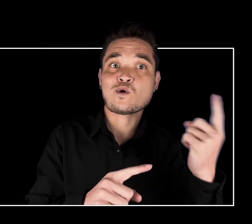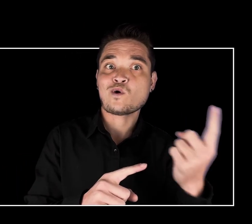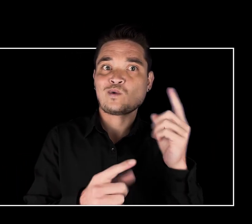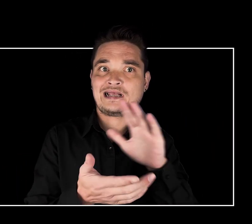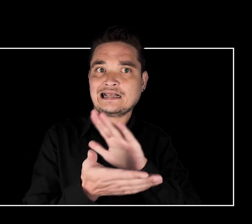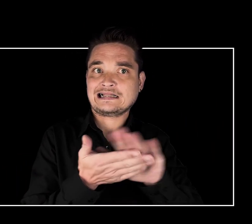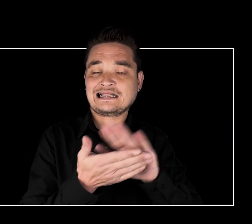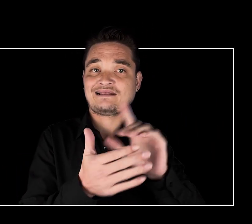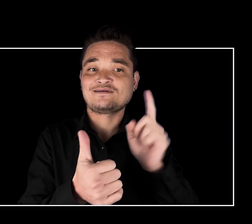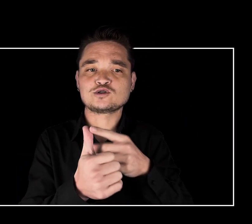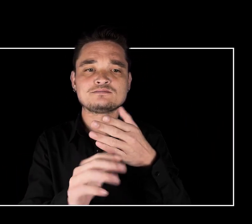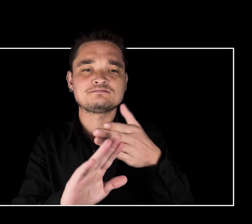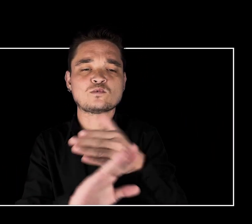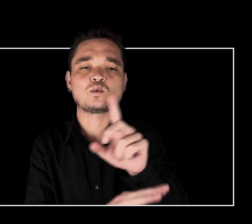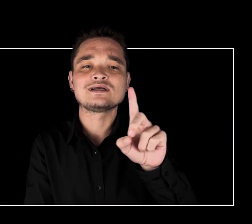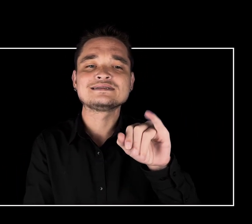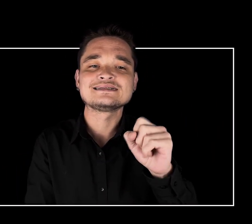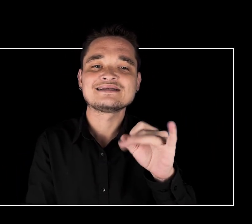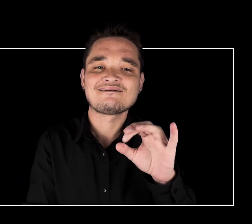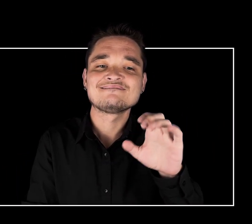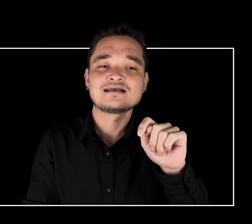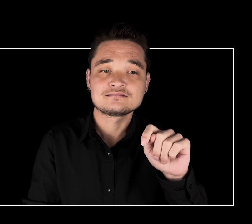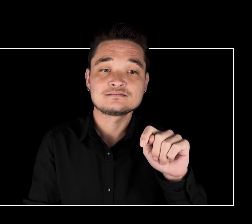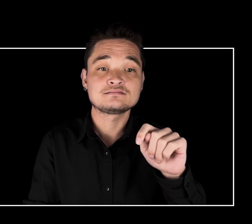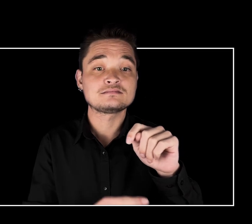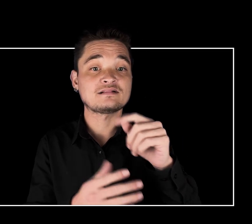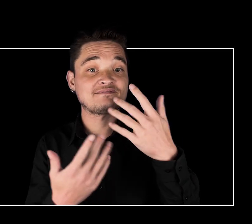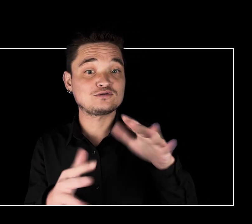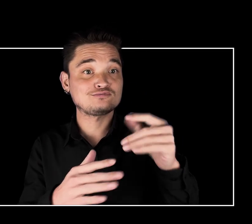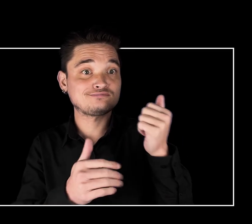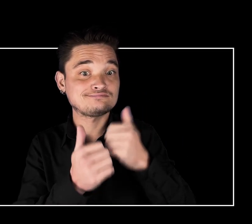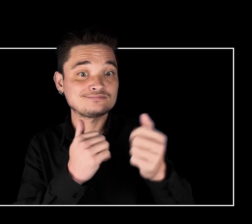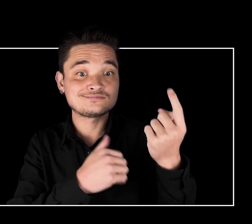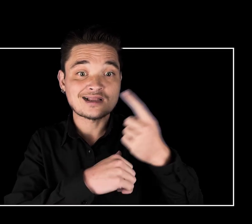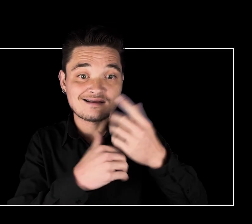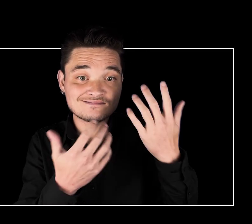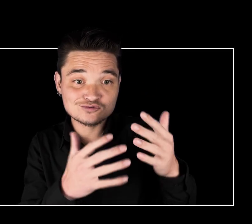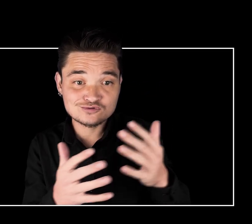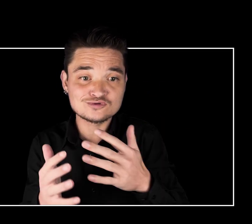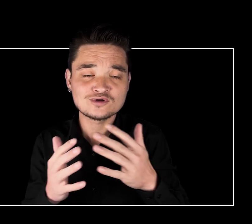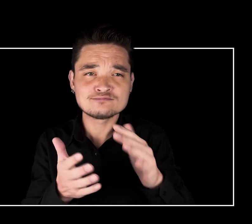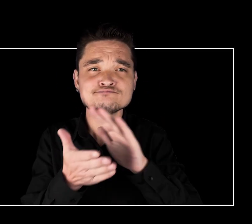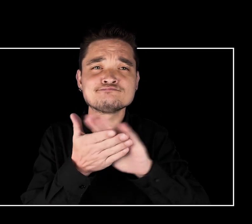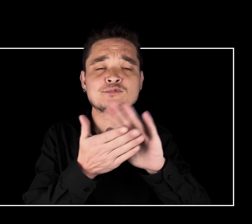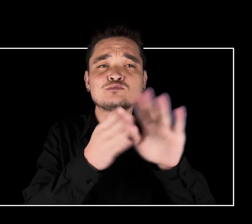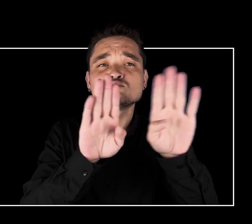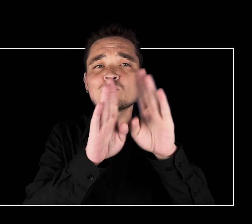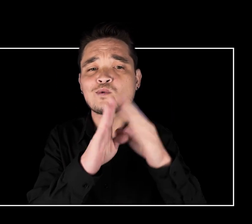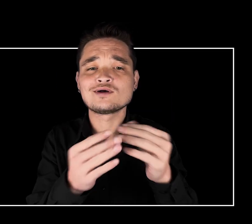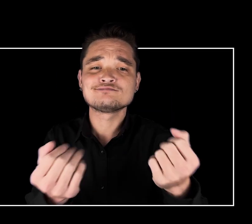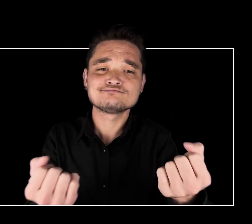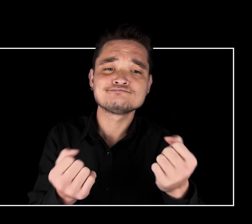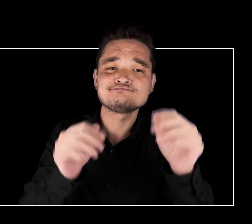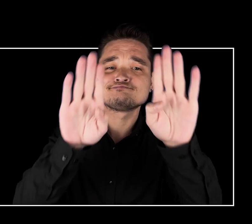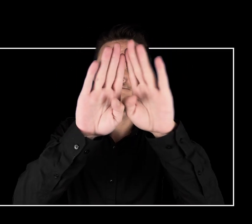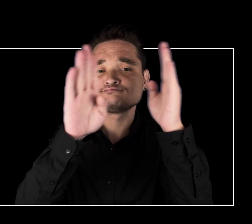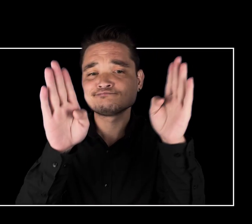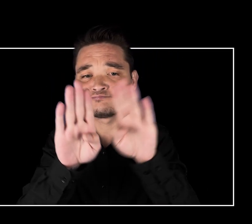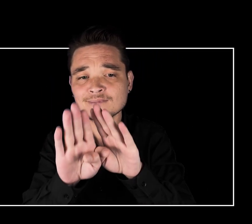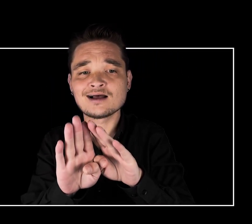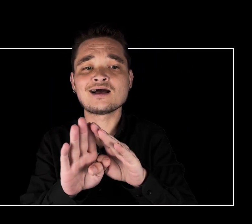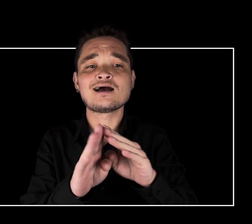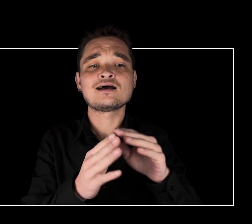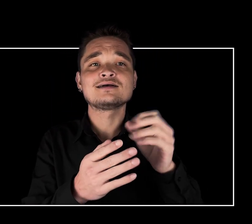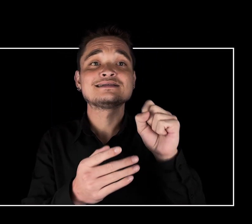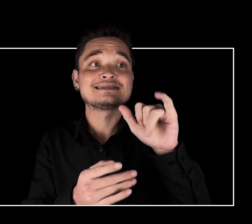you disinfect. At the end of each day, disinfect door and cabinet handles, hand washing sinks and